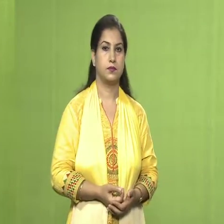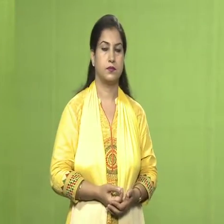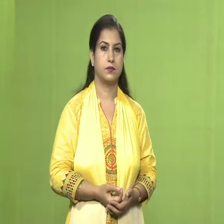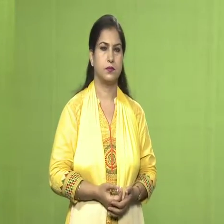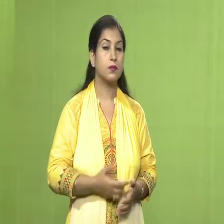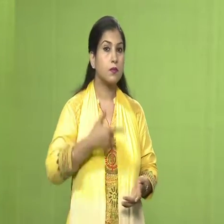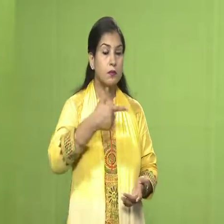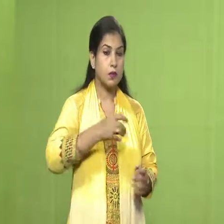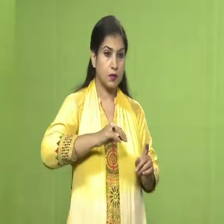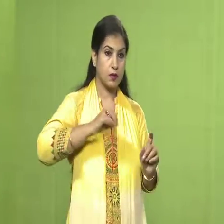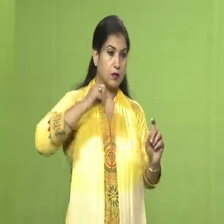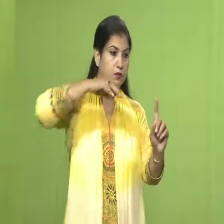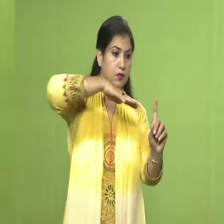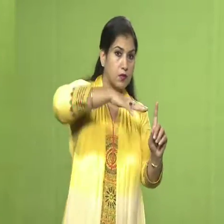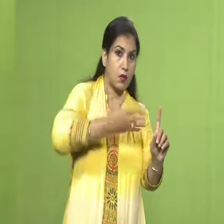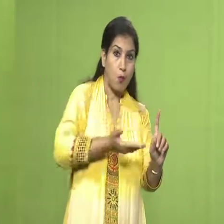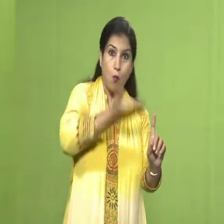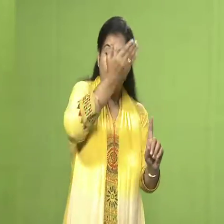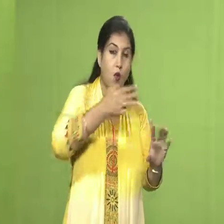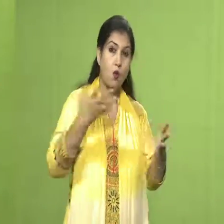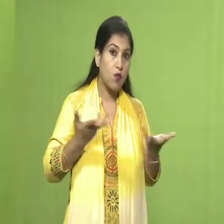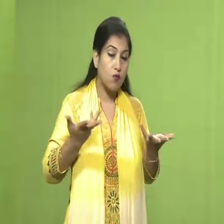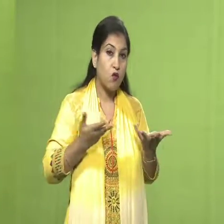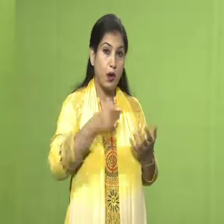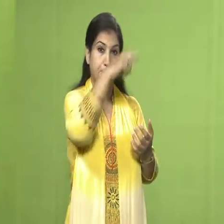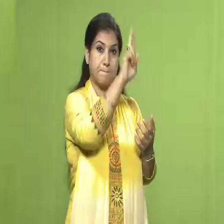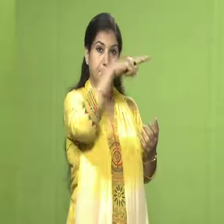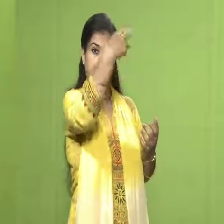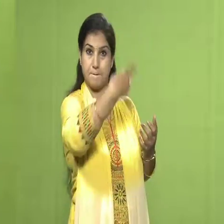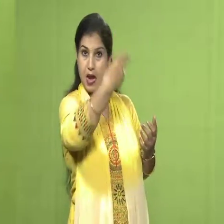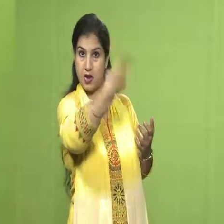The biggest influence was made on the art of painting